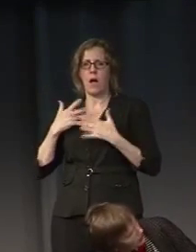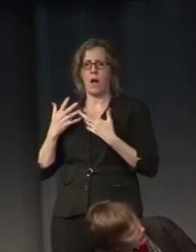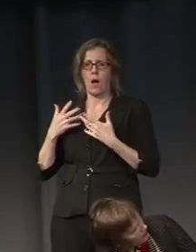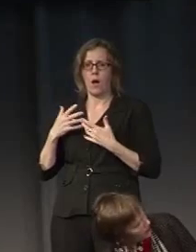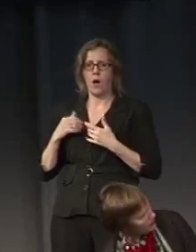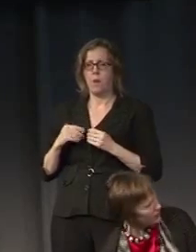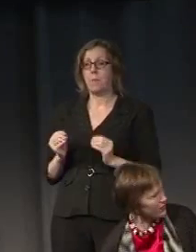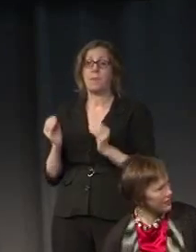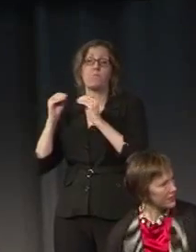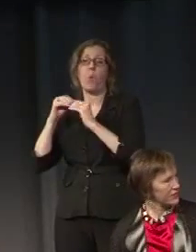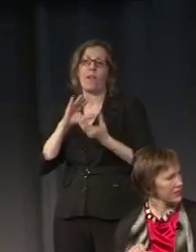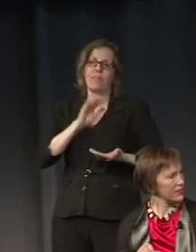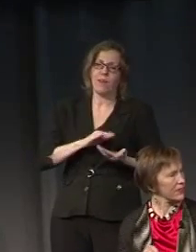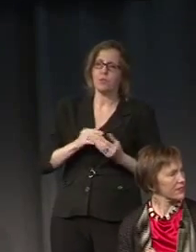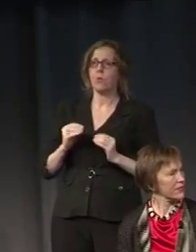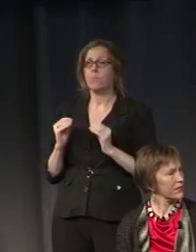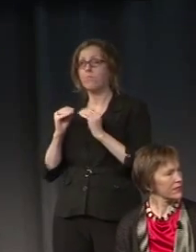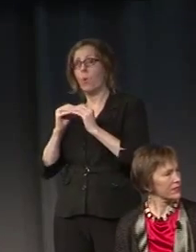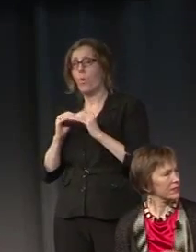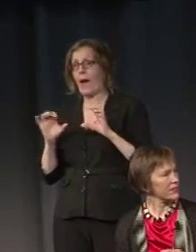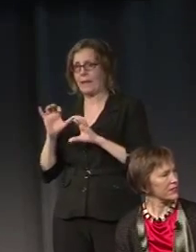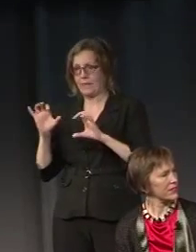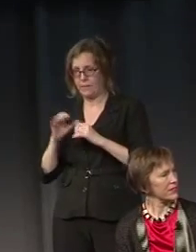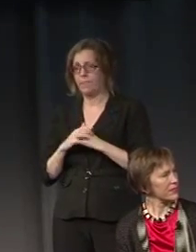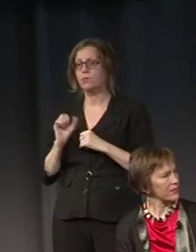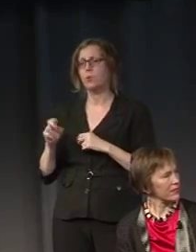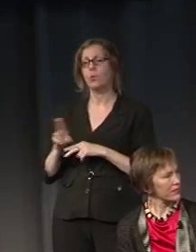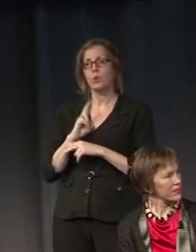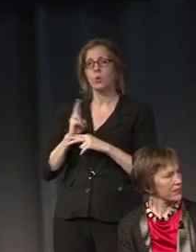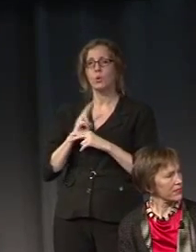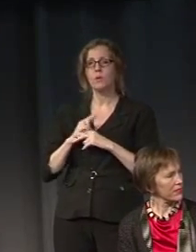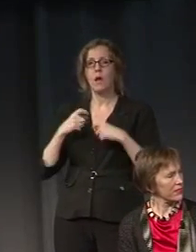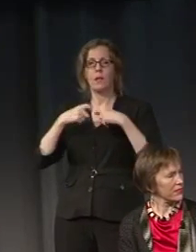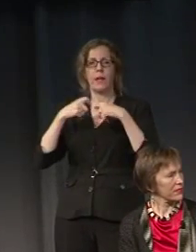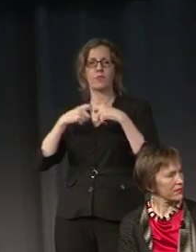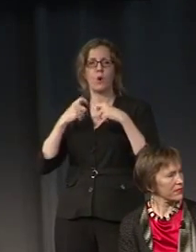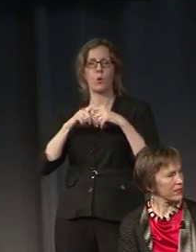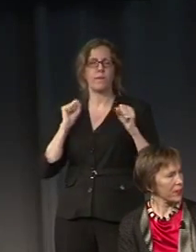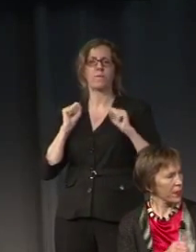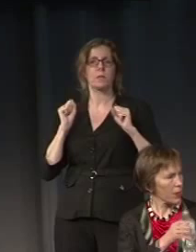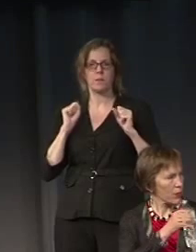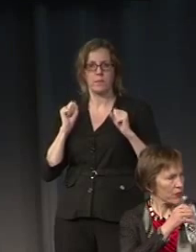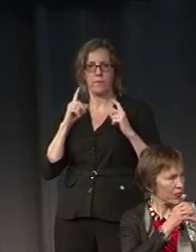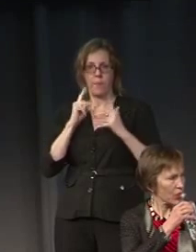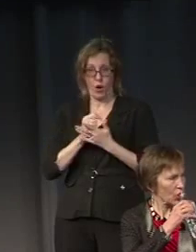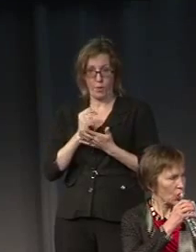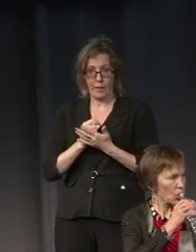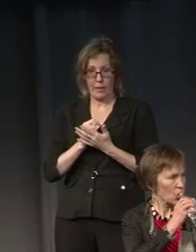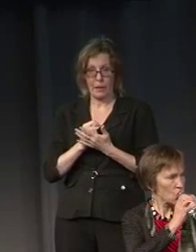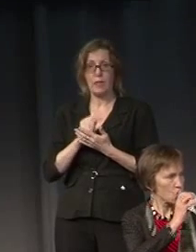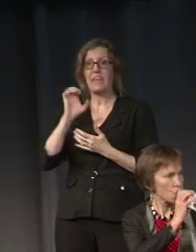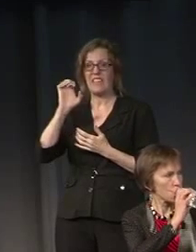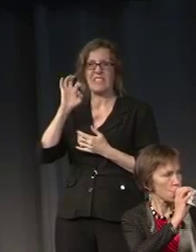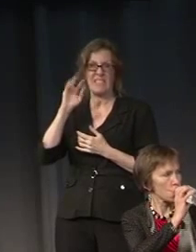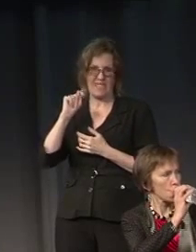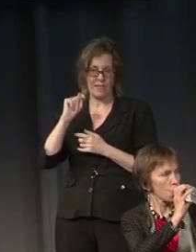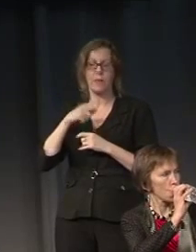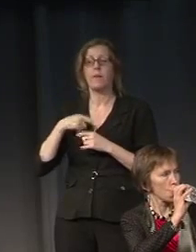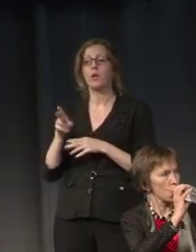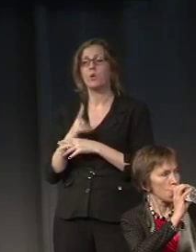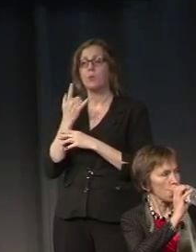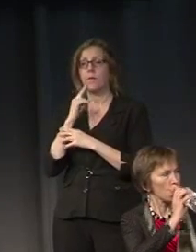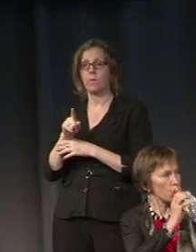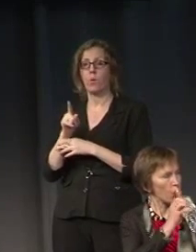scale of electroconvulsive therapy, and it's done in the awake patient in the OR.